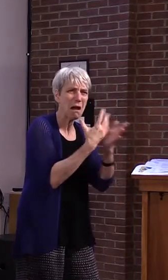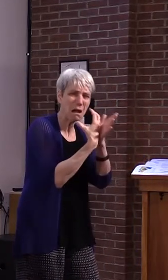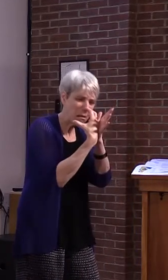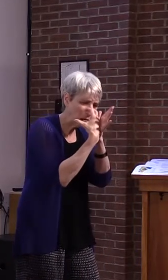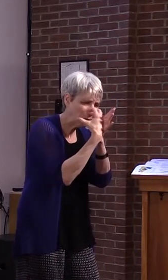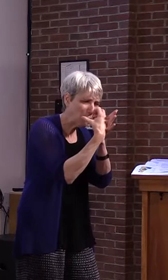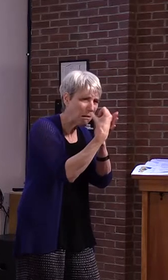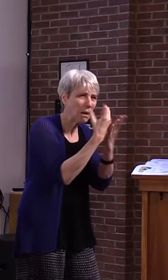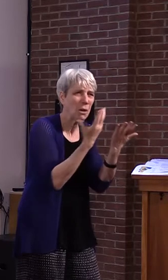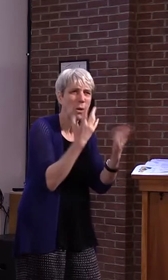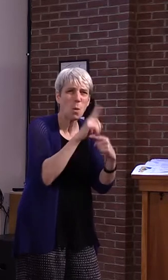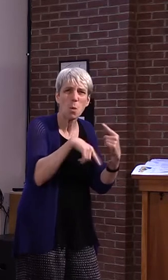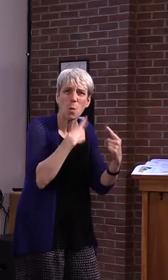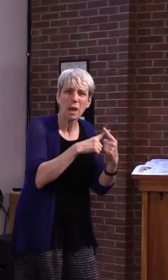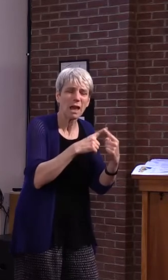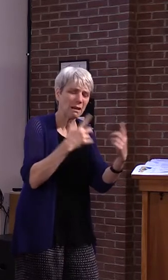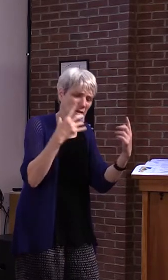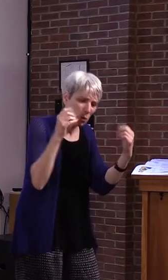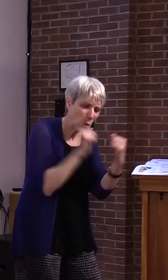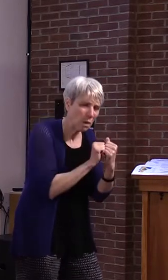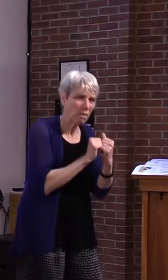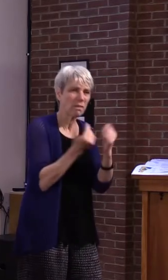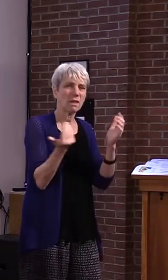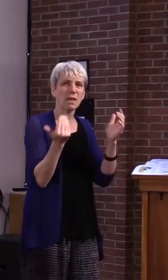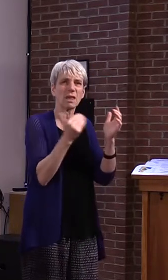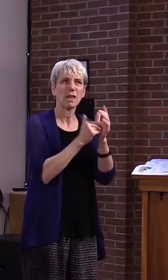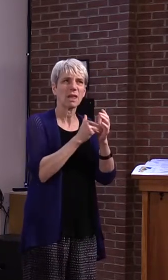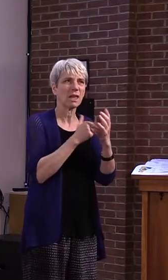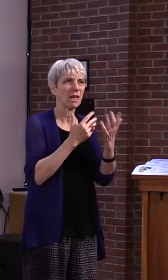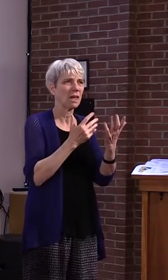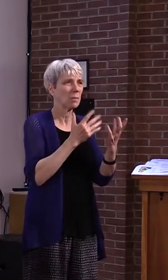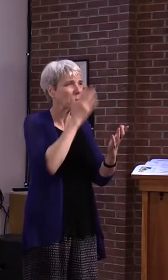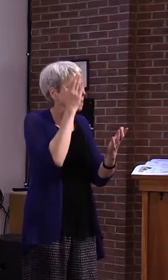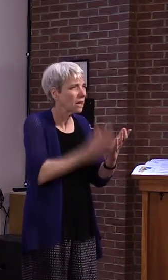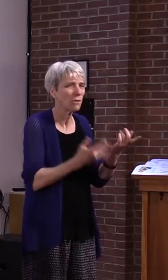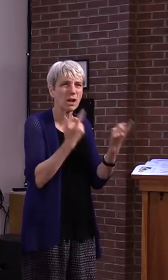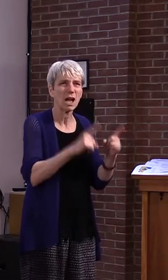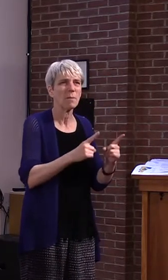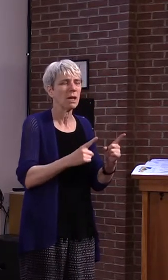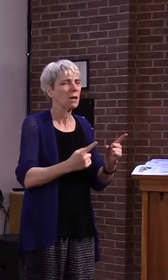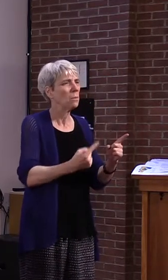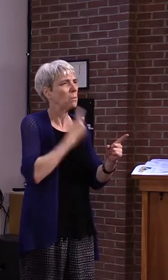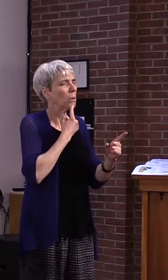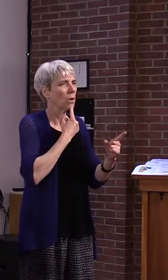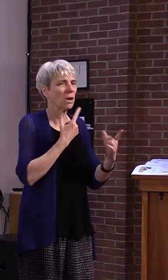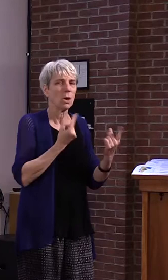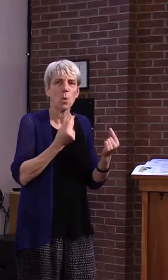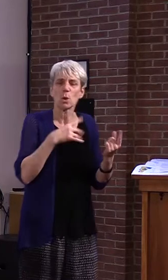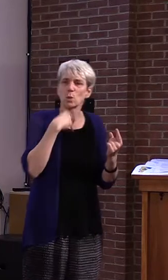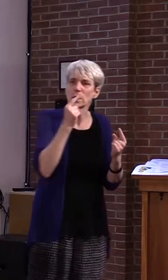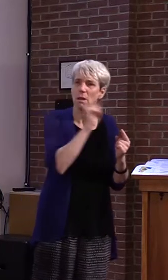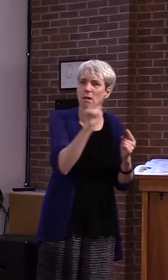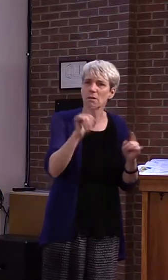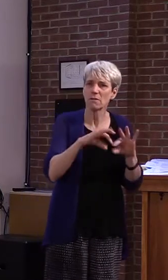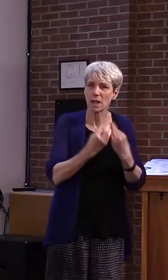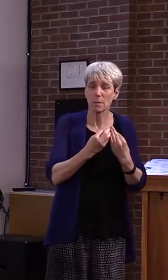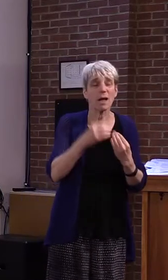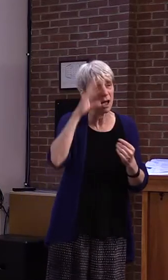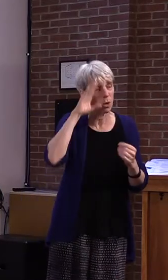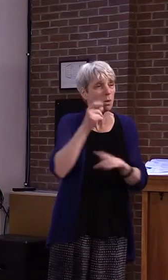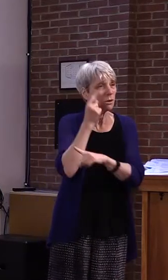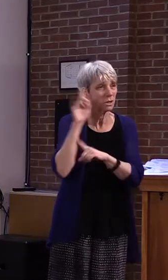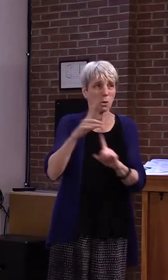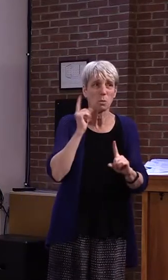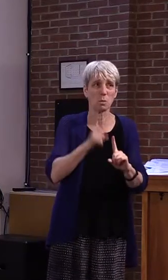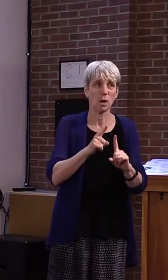for the ability to connect again with them in the way that we used to? You know, I understand that you said it's difficult